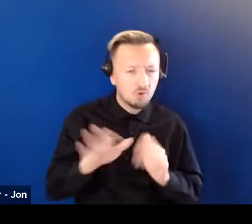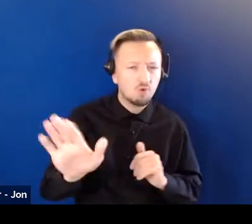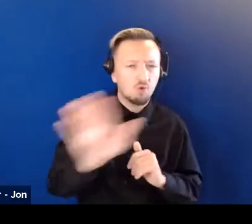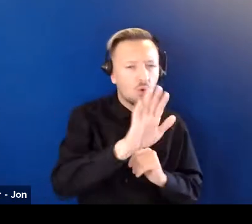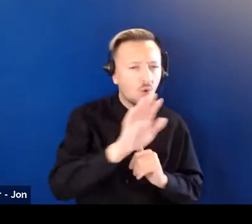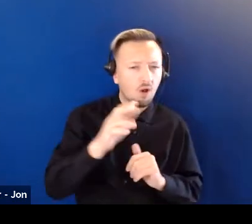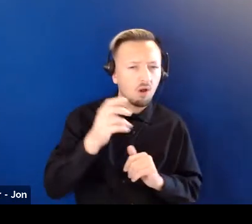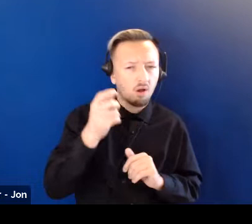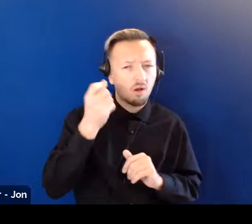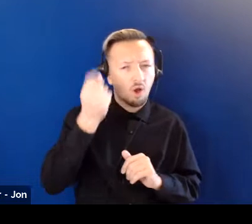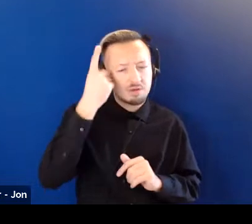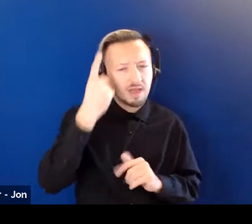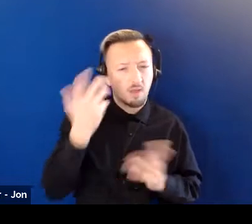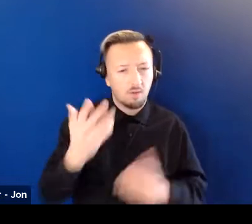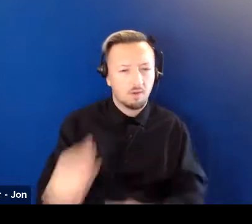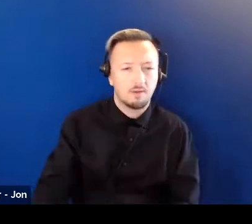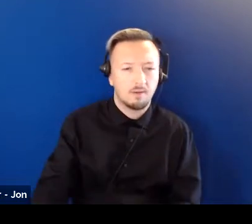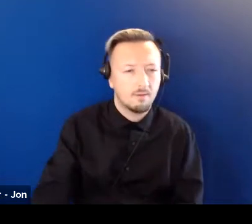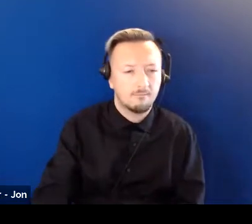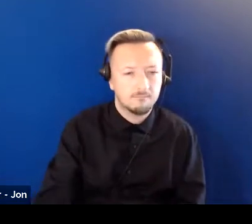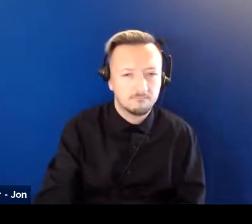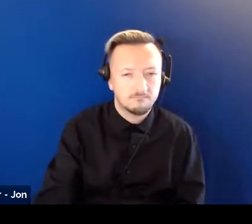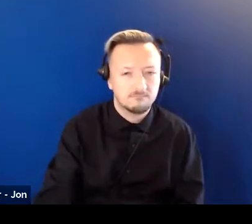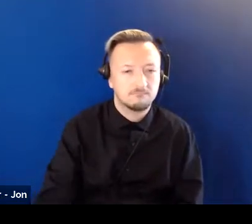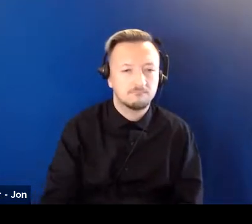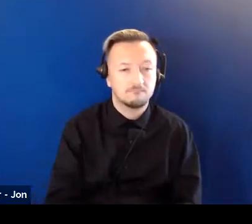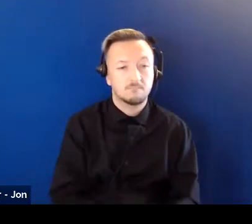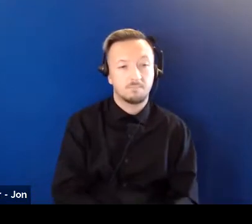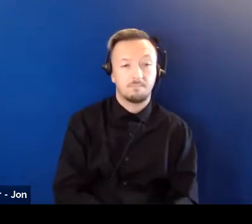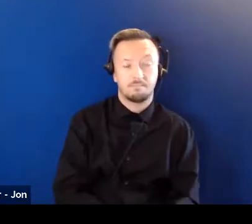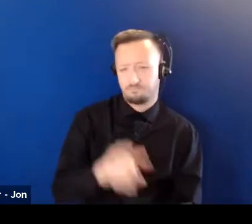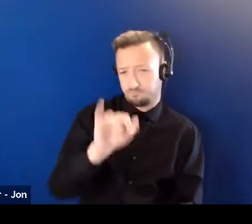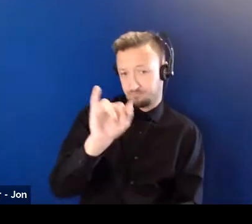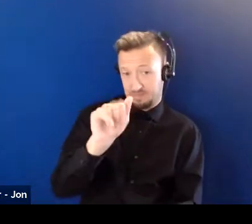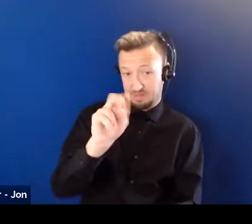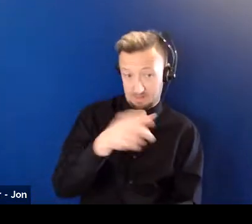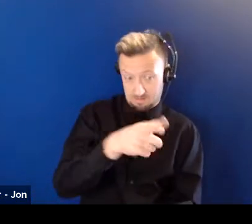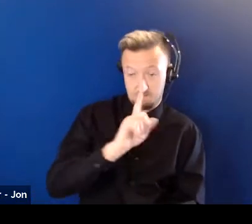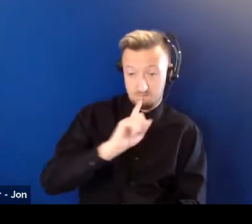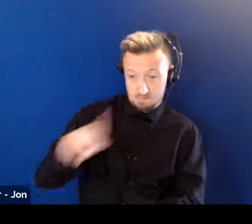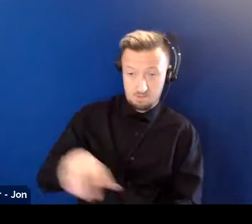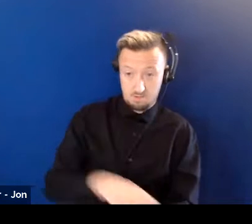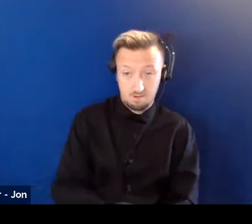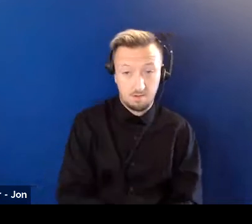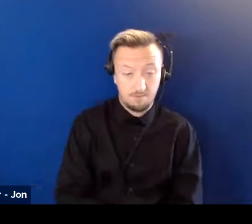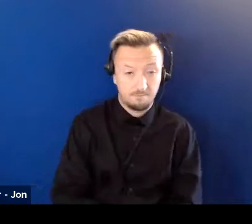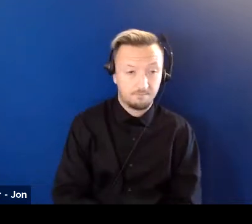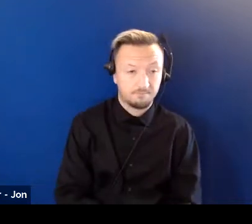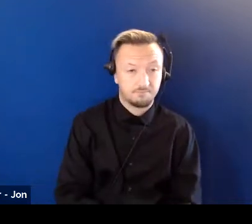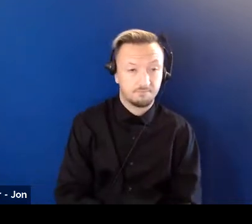regard? Go ahead, Peter. You know. So, Ian, why don't you go ahead and respond to this question?